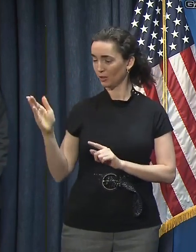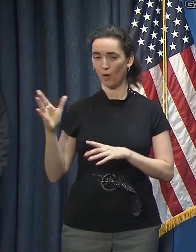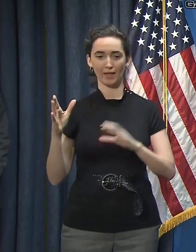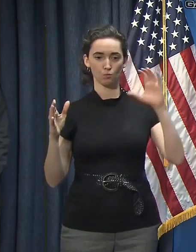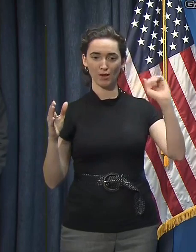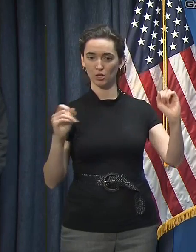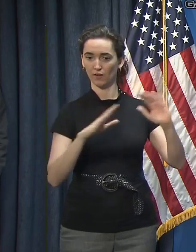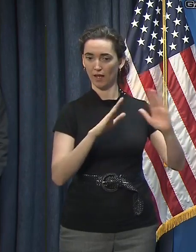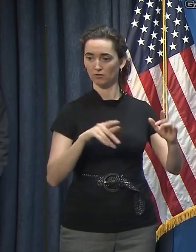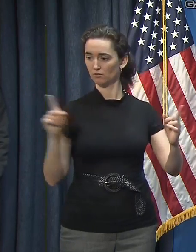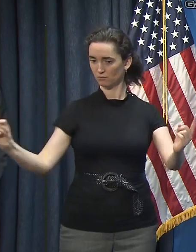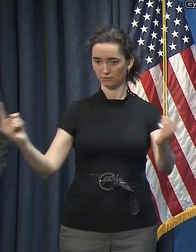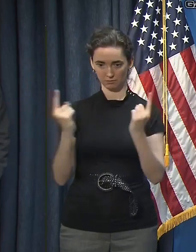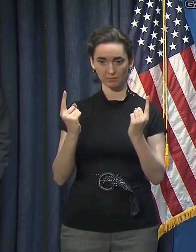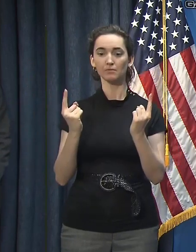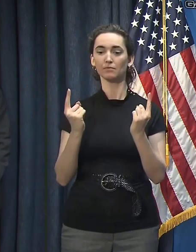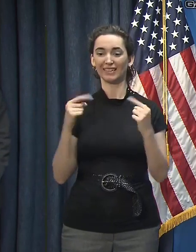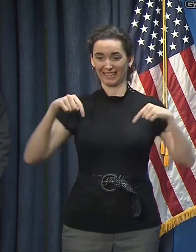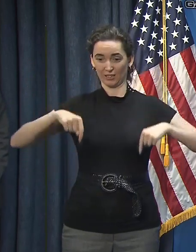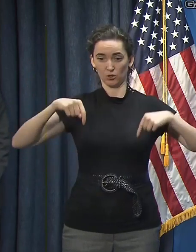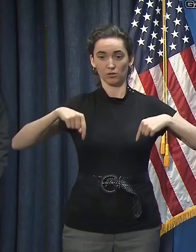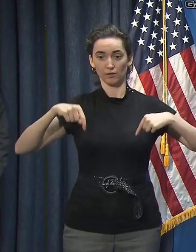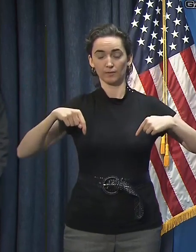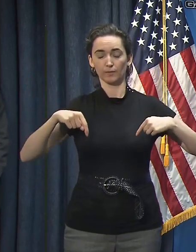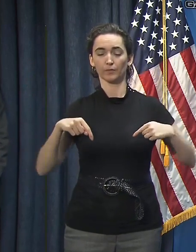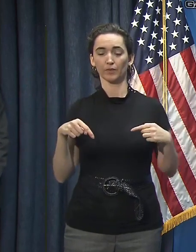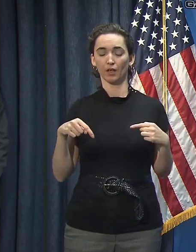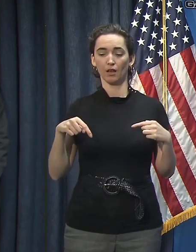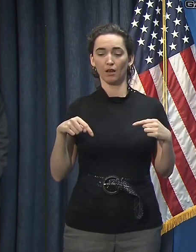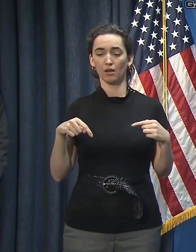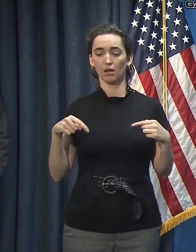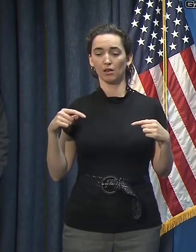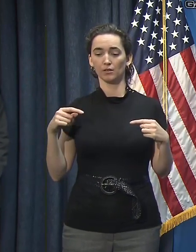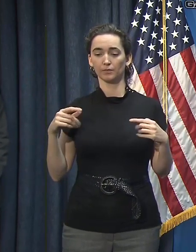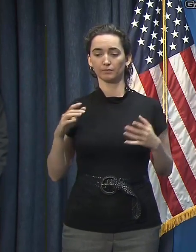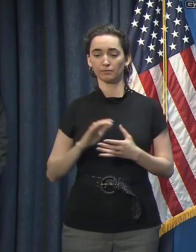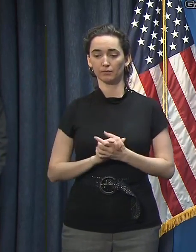president, talked about the